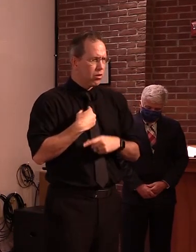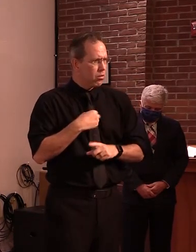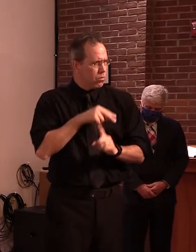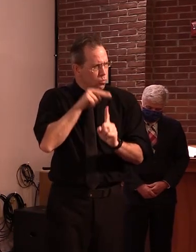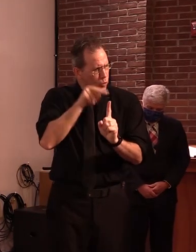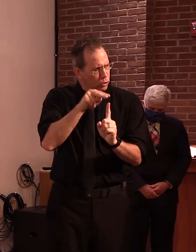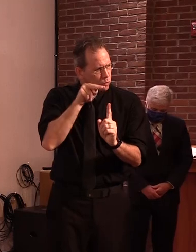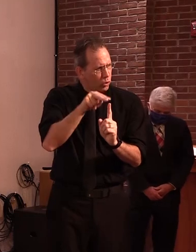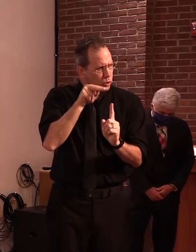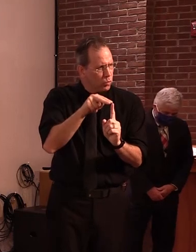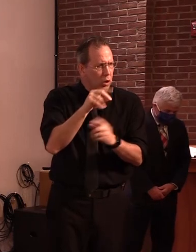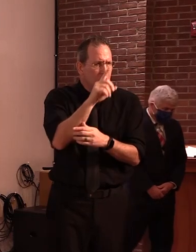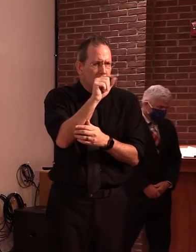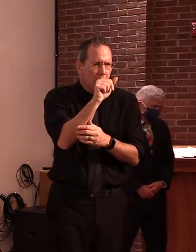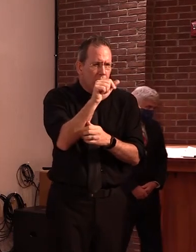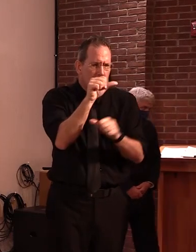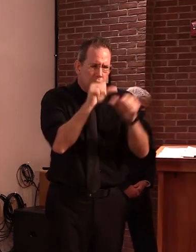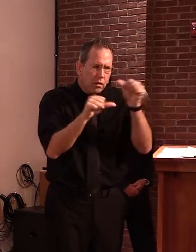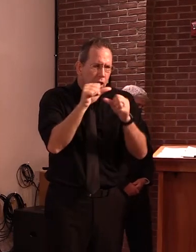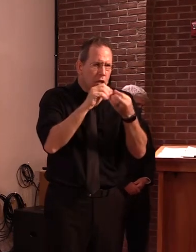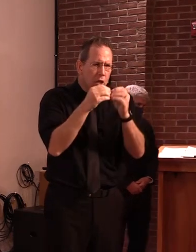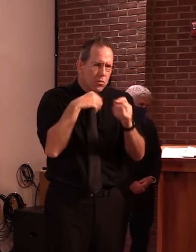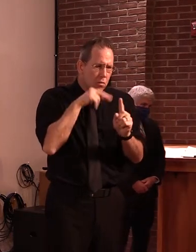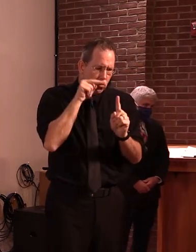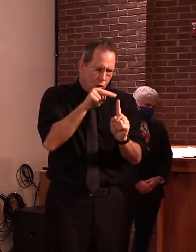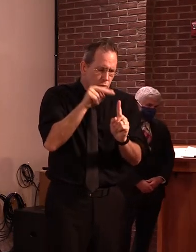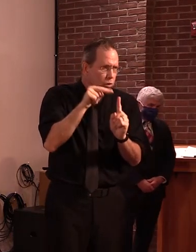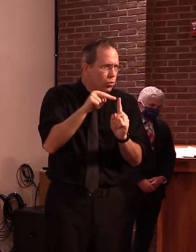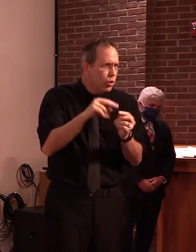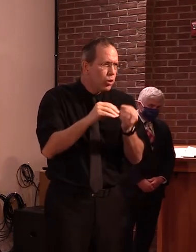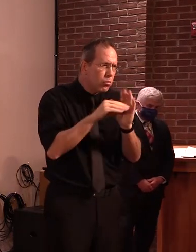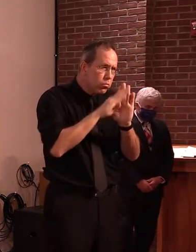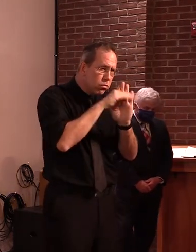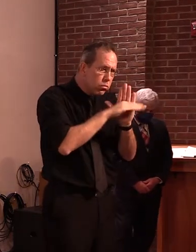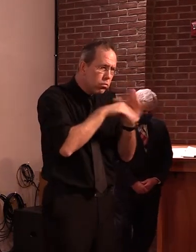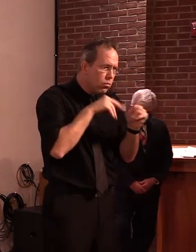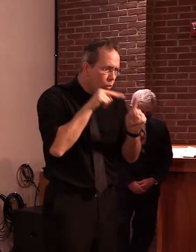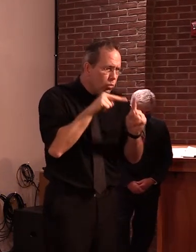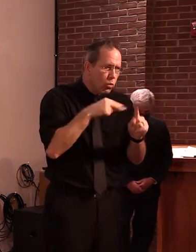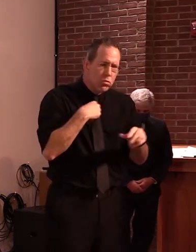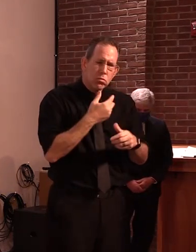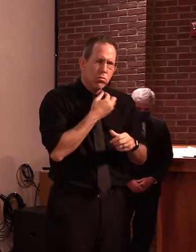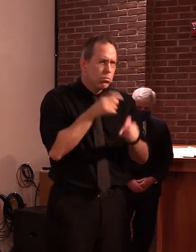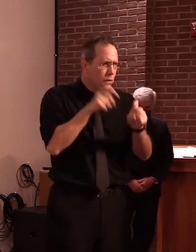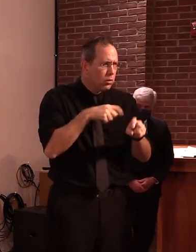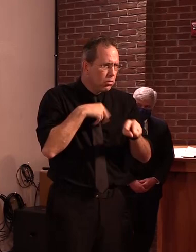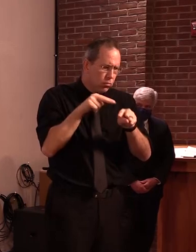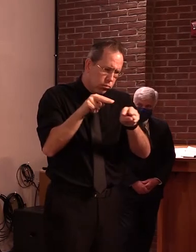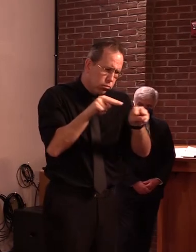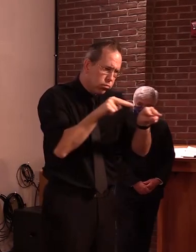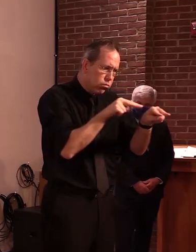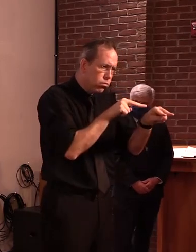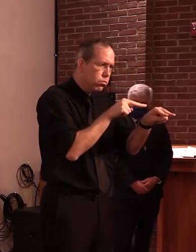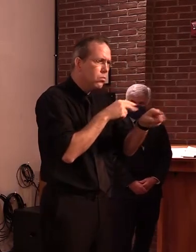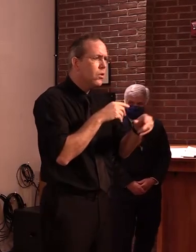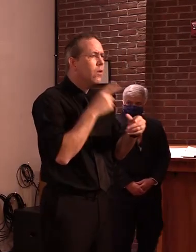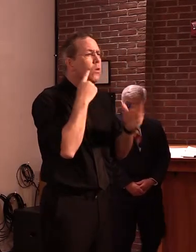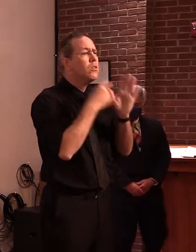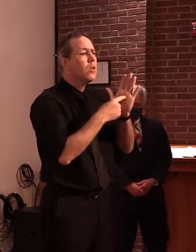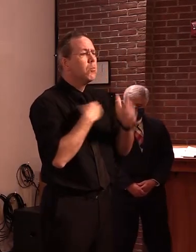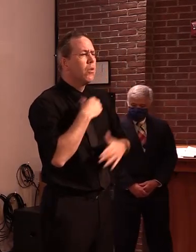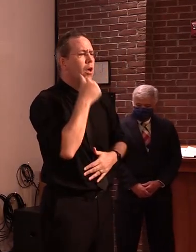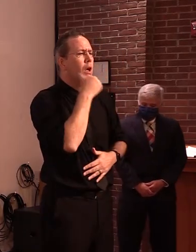country and the region as well. So when I keep track of the numbers in, let's say, New York, as I do on a daily basis,